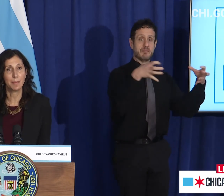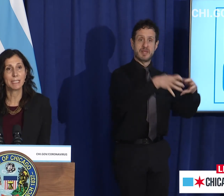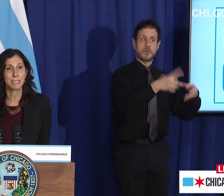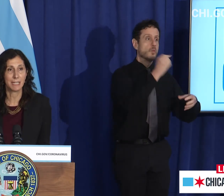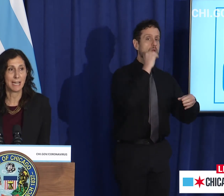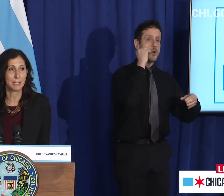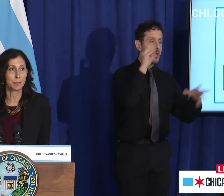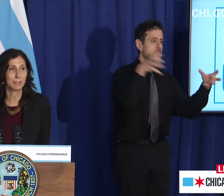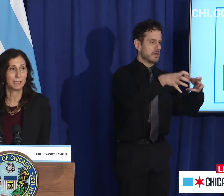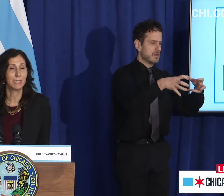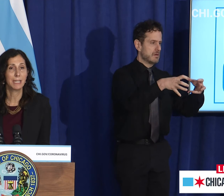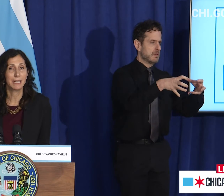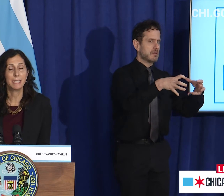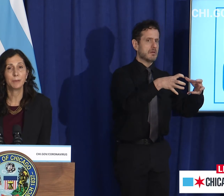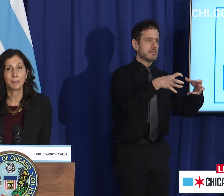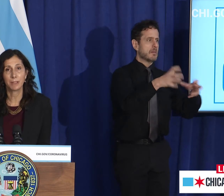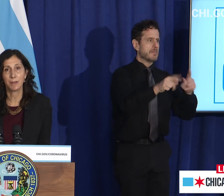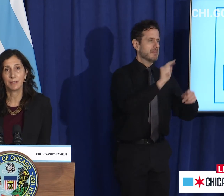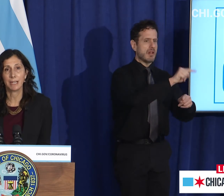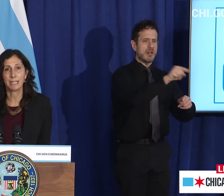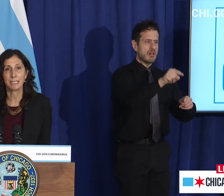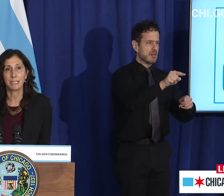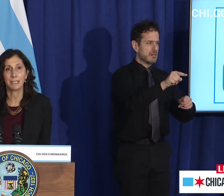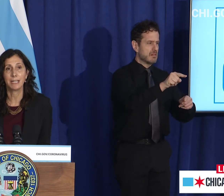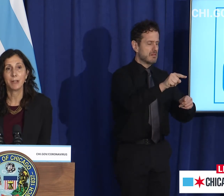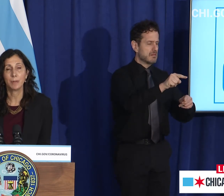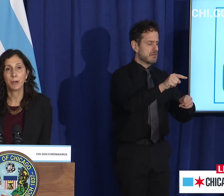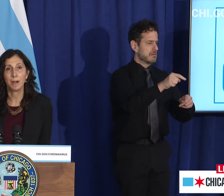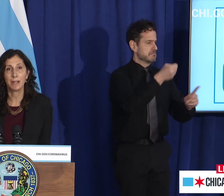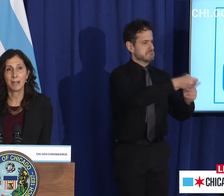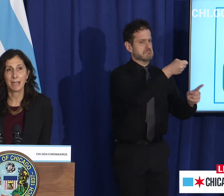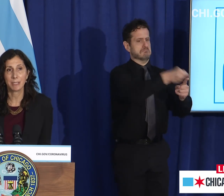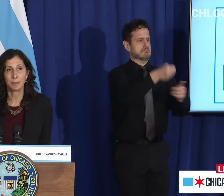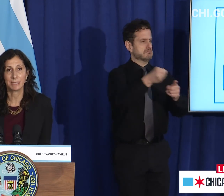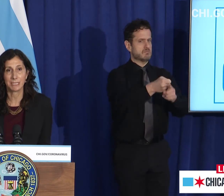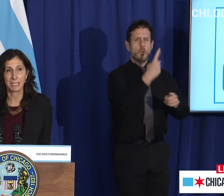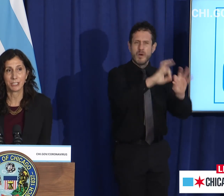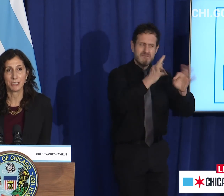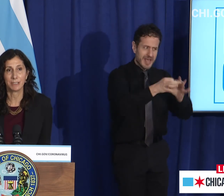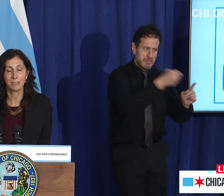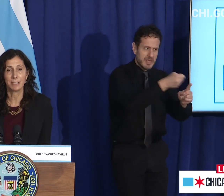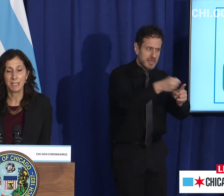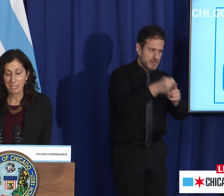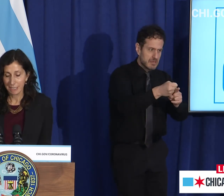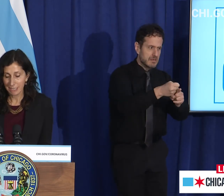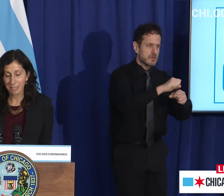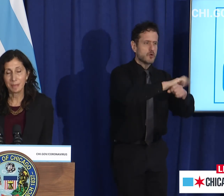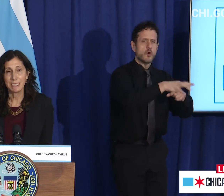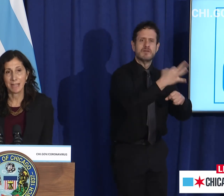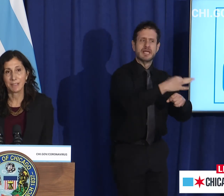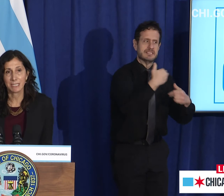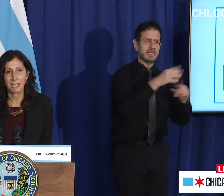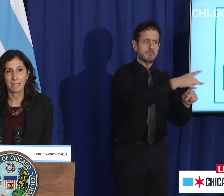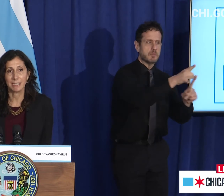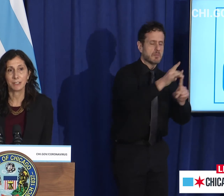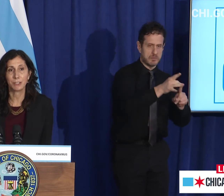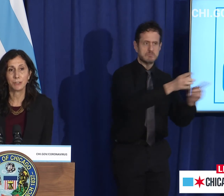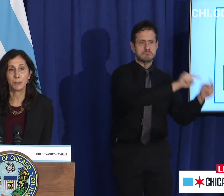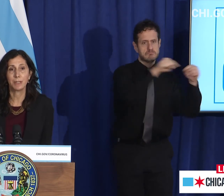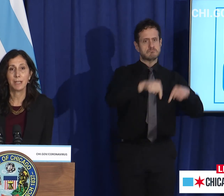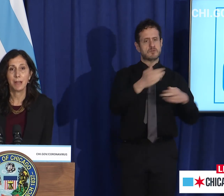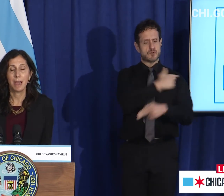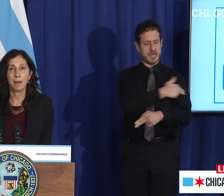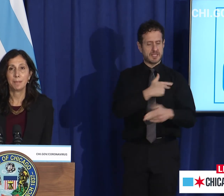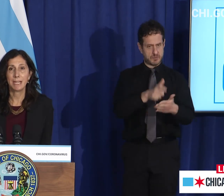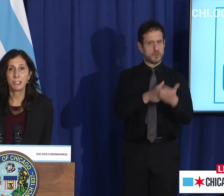household, coming to the hospital ill with COVID-19, requiring hospitalization. This can be devastating